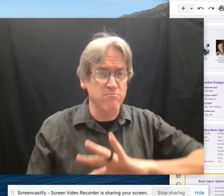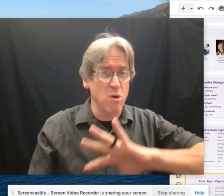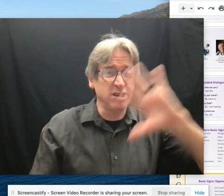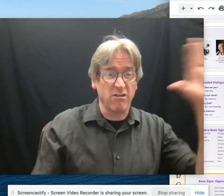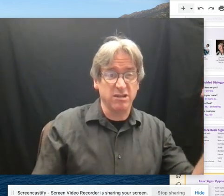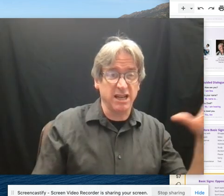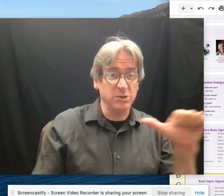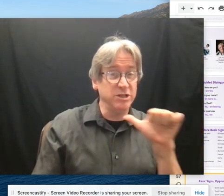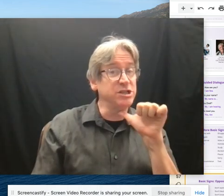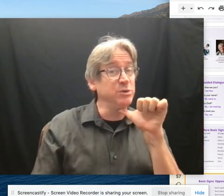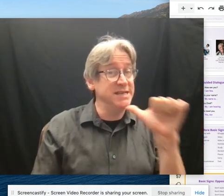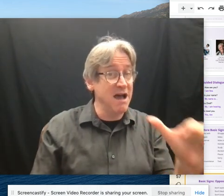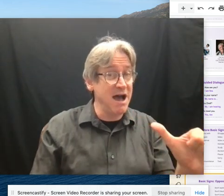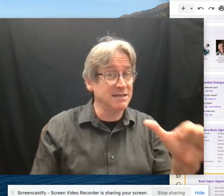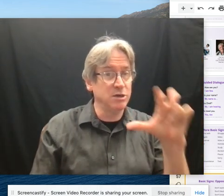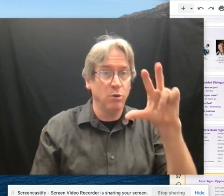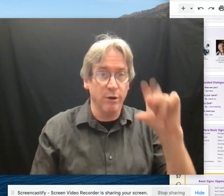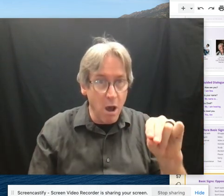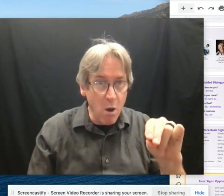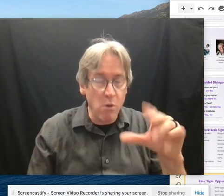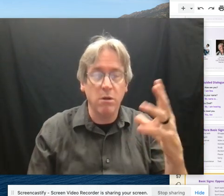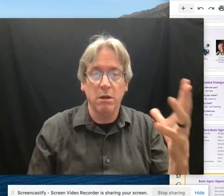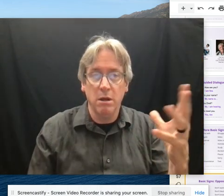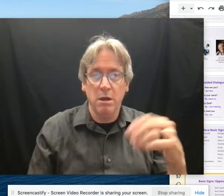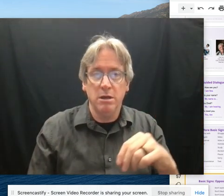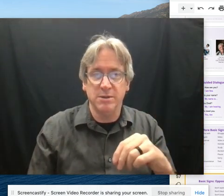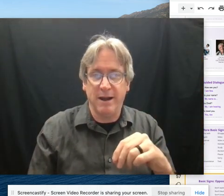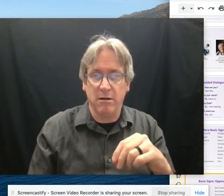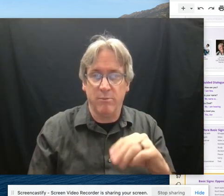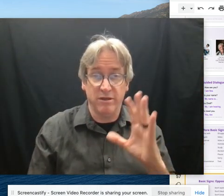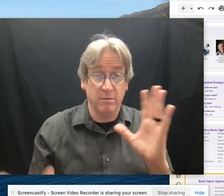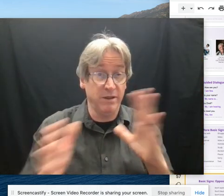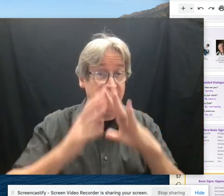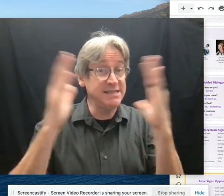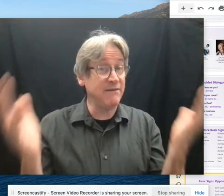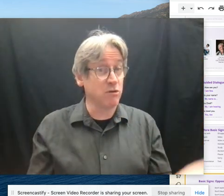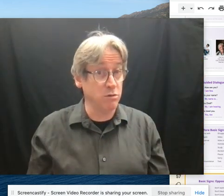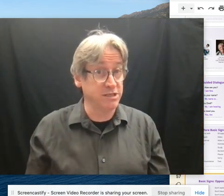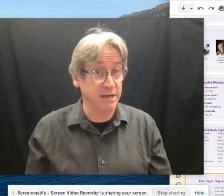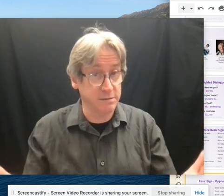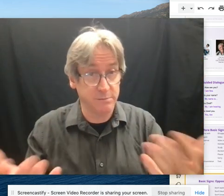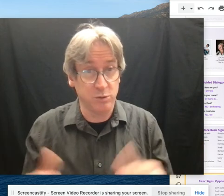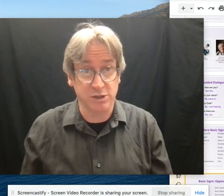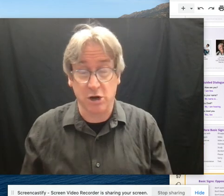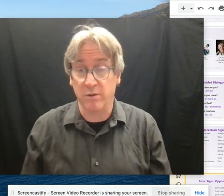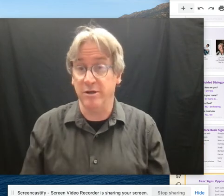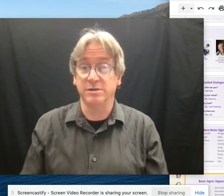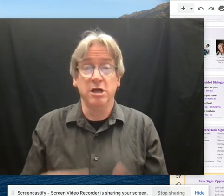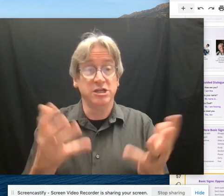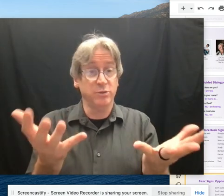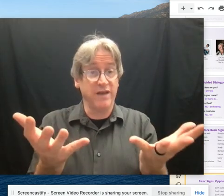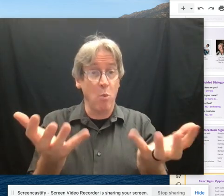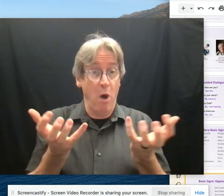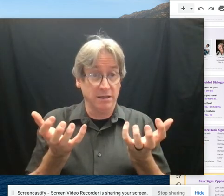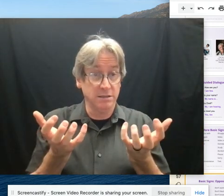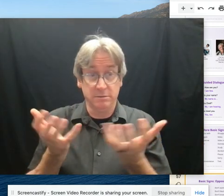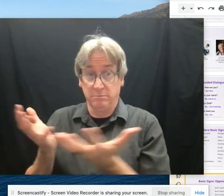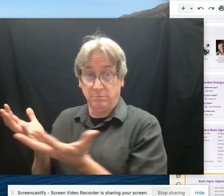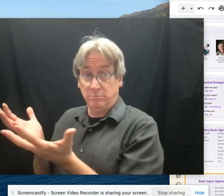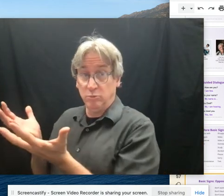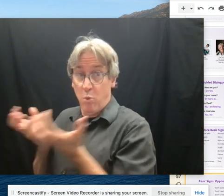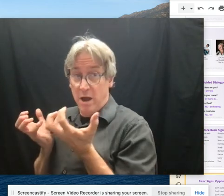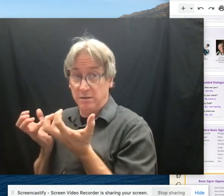with most other signs, we just use not or no to pair up with. But these have their own signs. So we'll start with those. So we've got